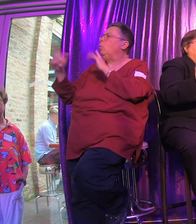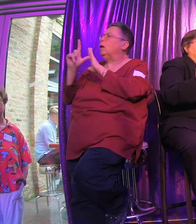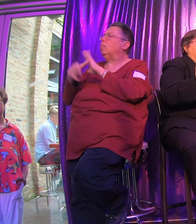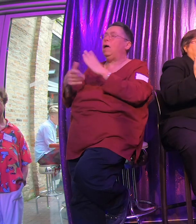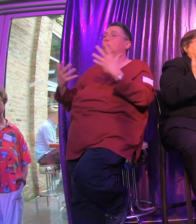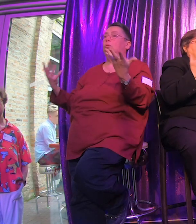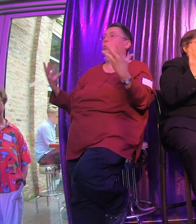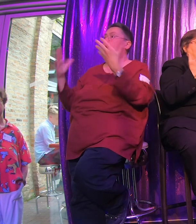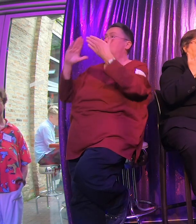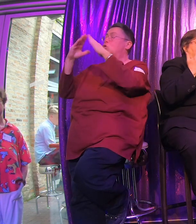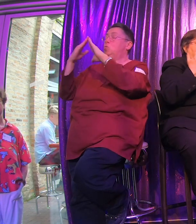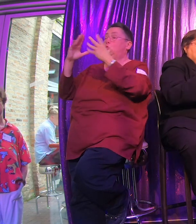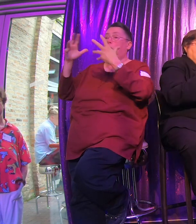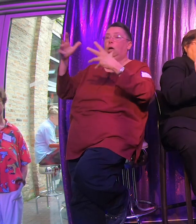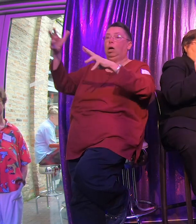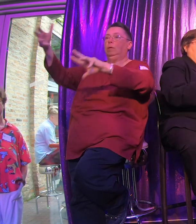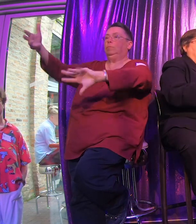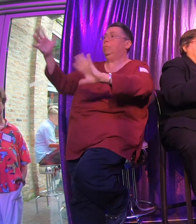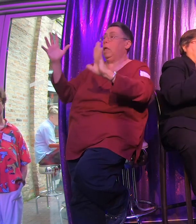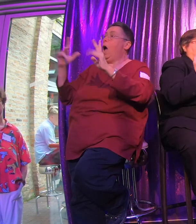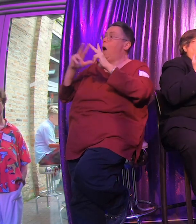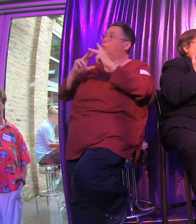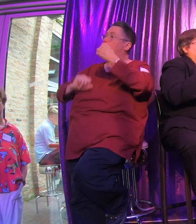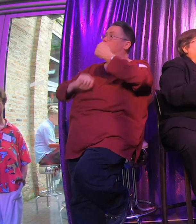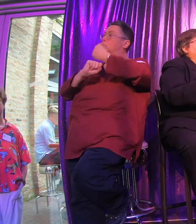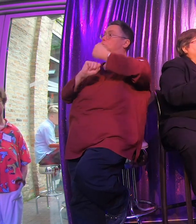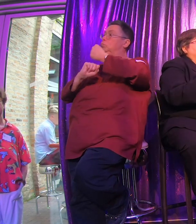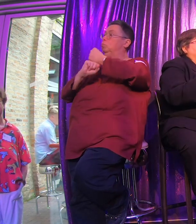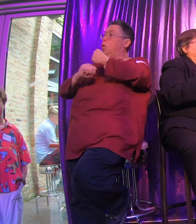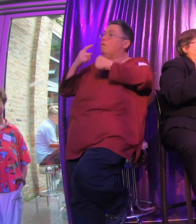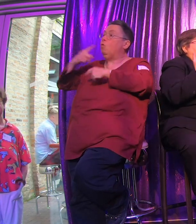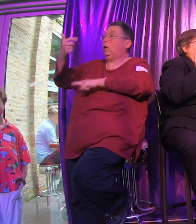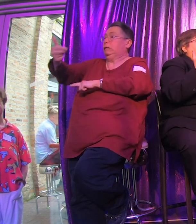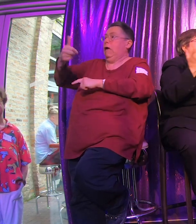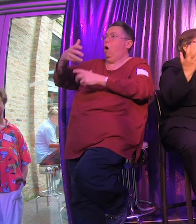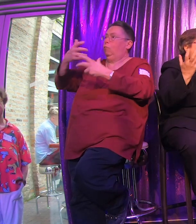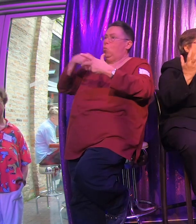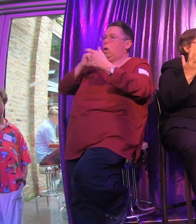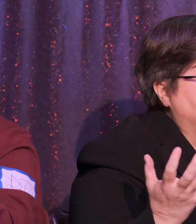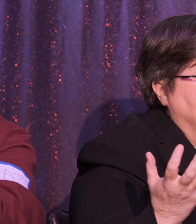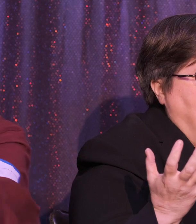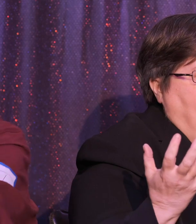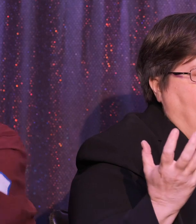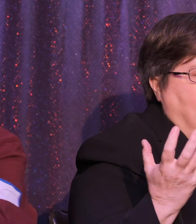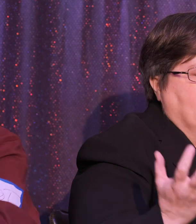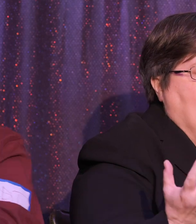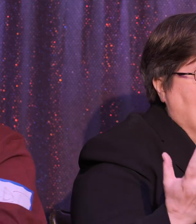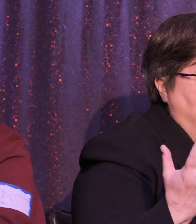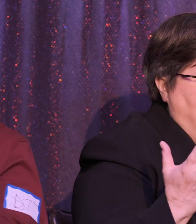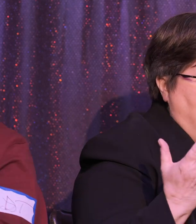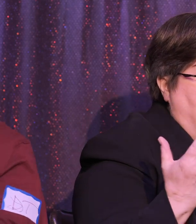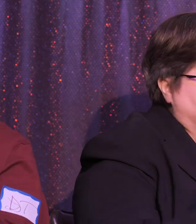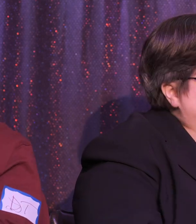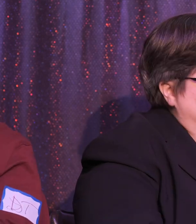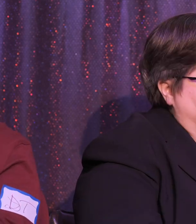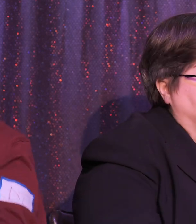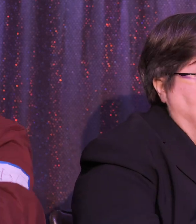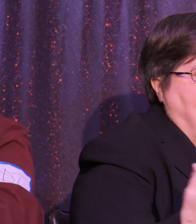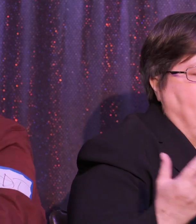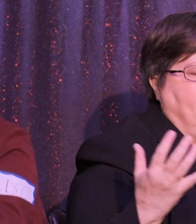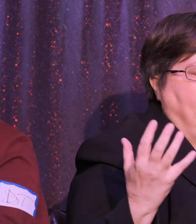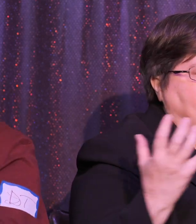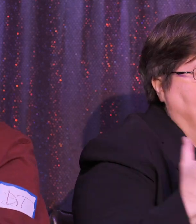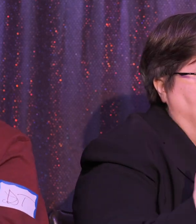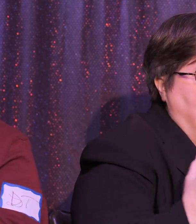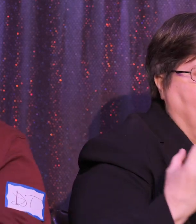The community was amazingly rallying for itself and for each other. It was a time when lesbians stepped